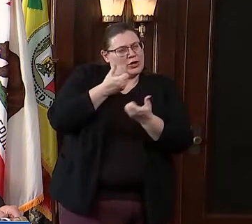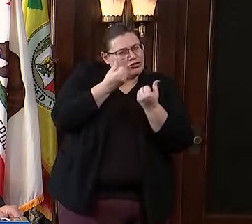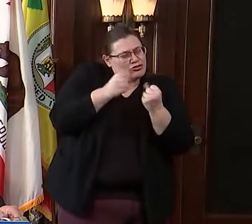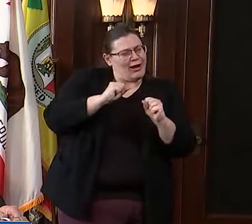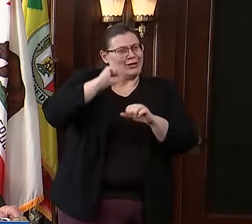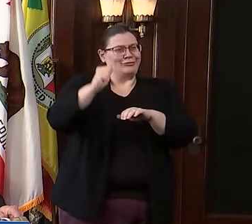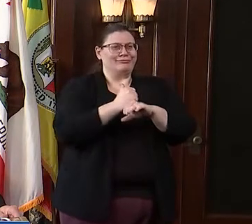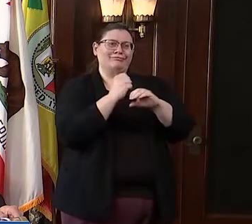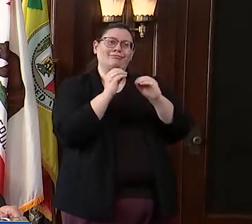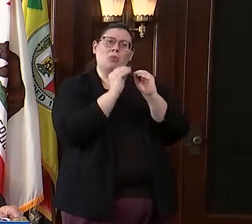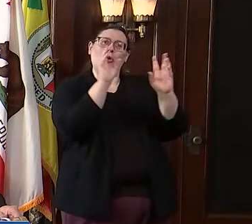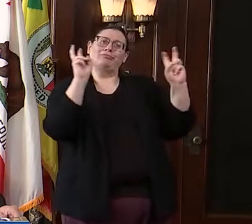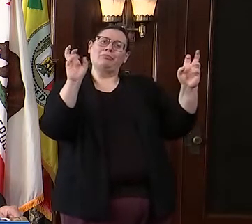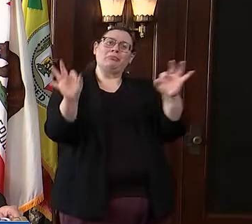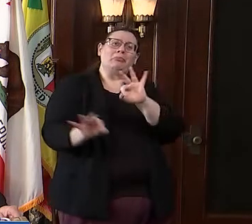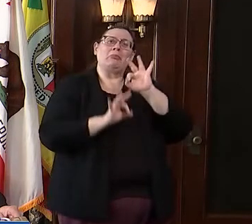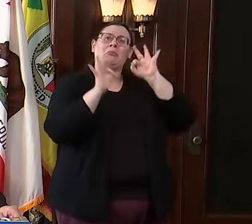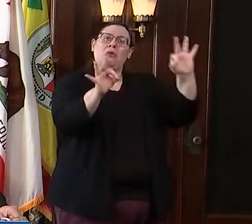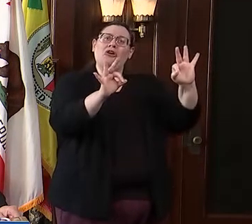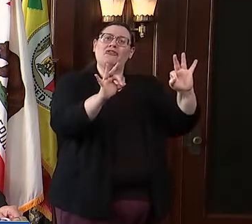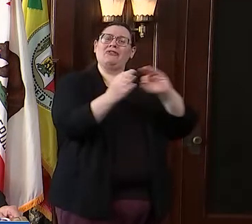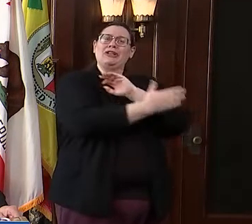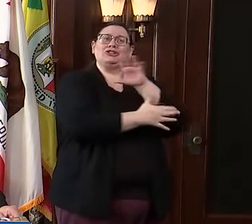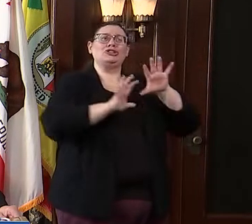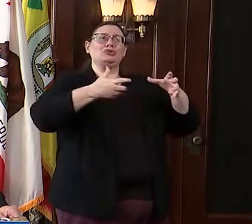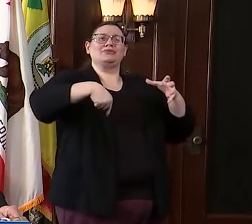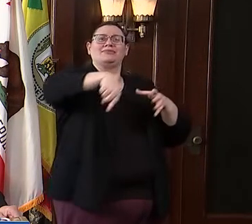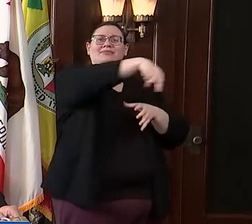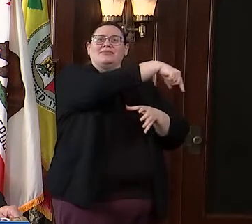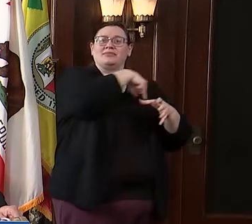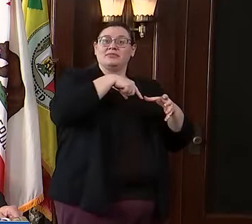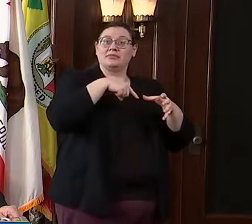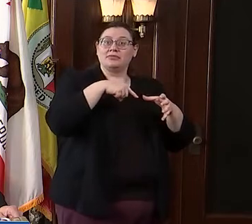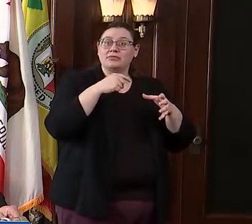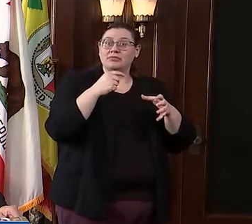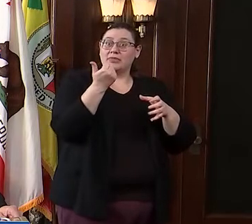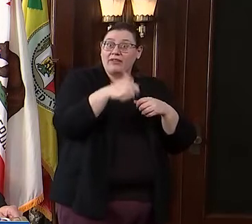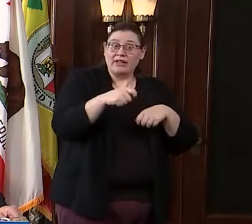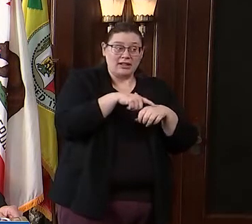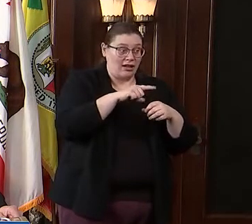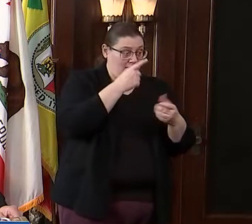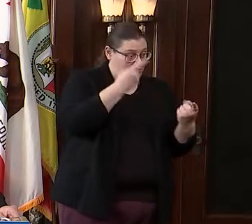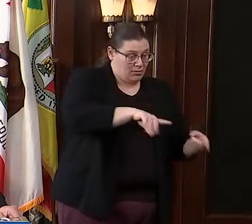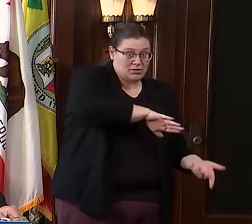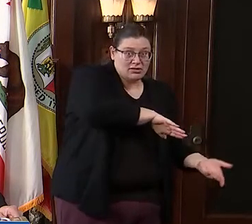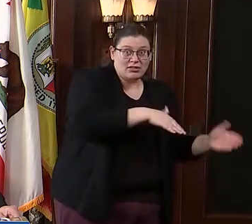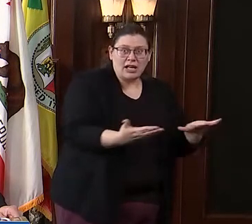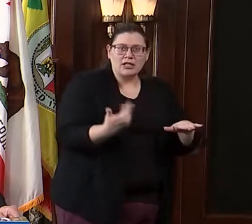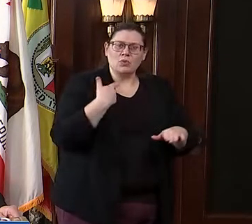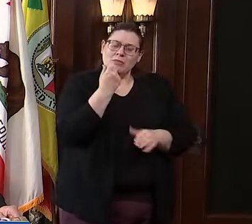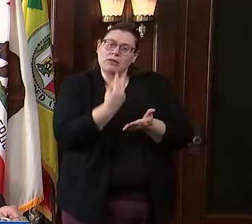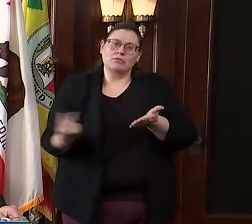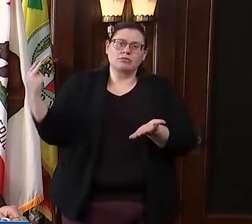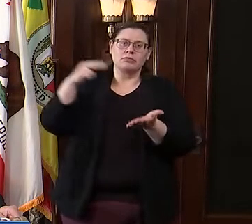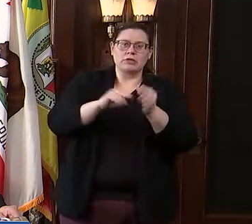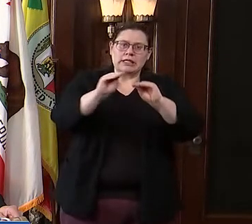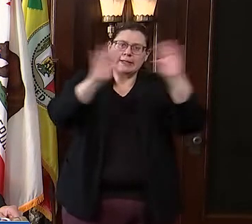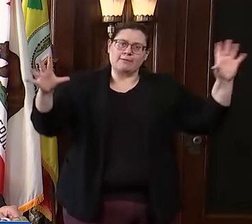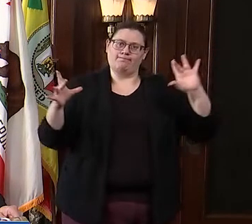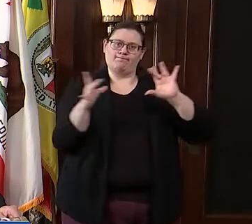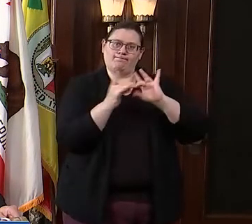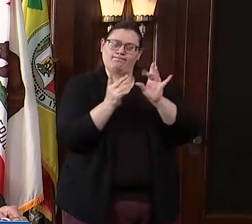perfect union. And each time this happens, we have to speak clearly. We have to say the